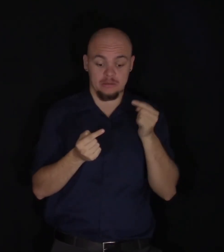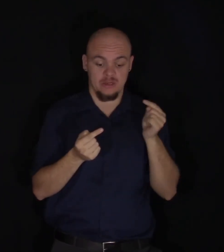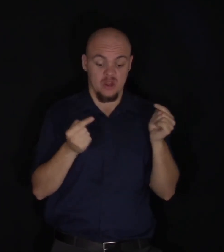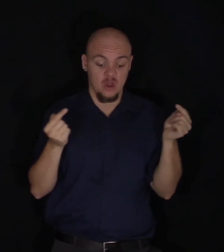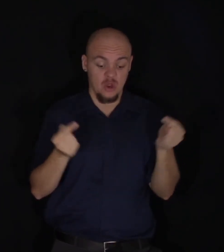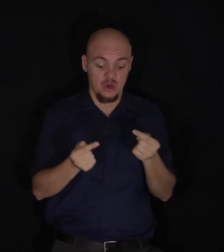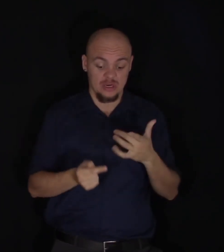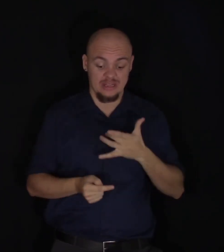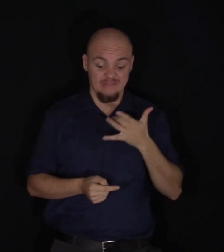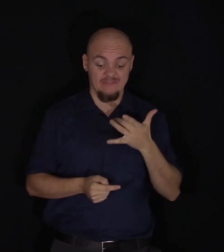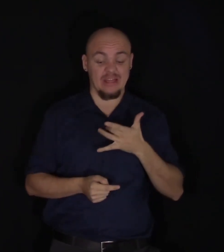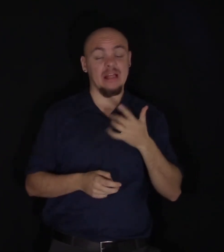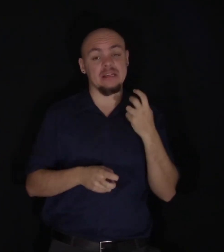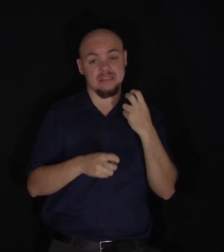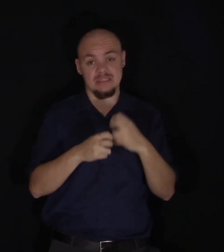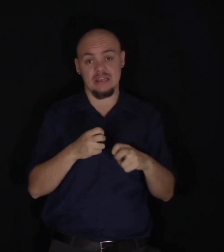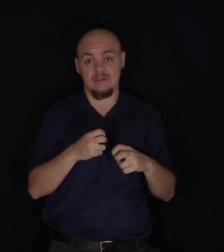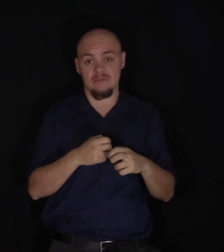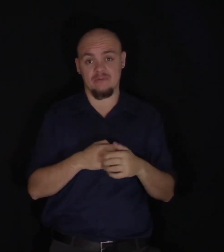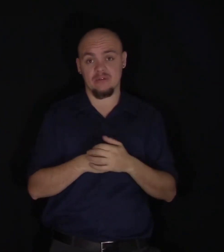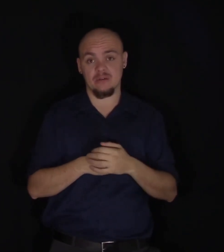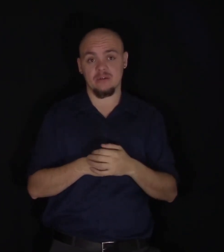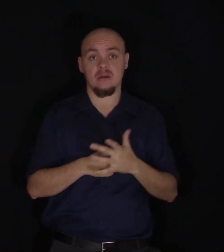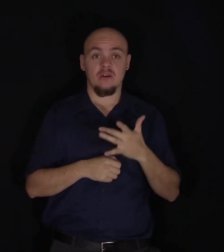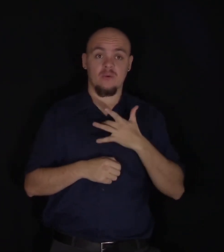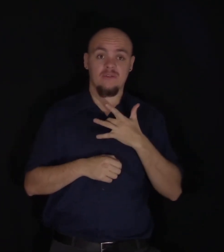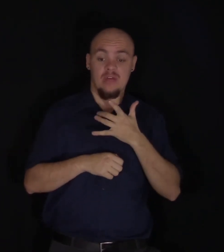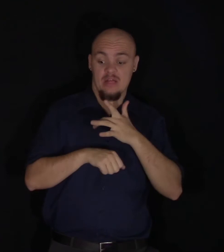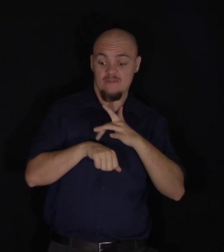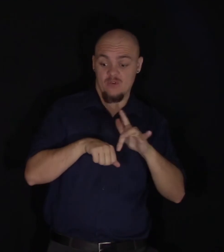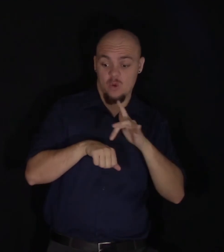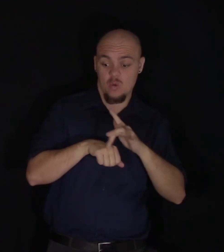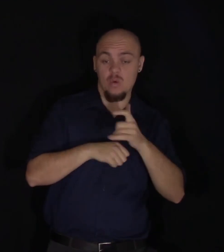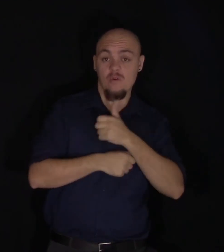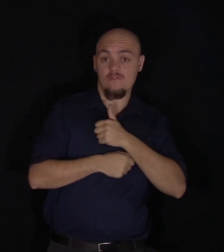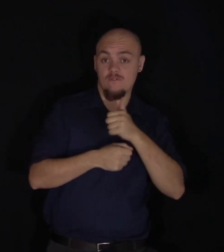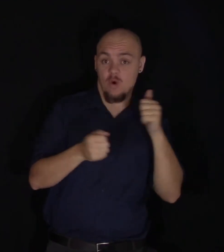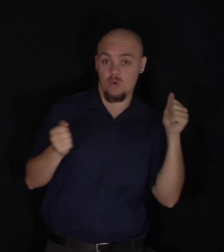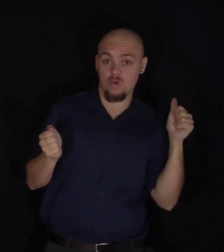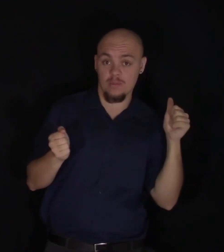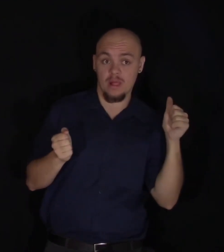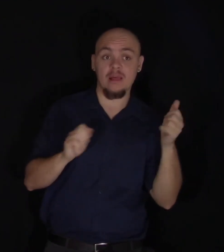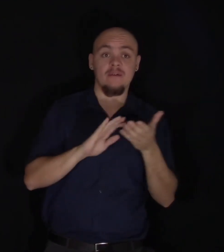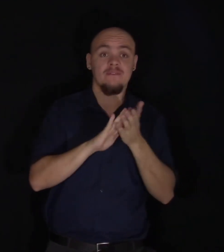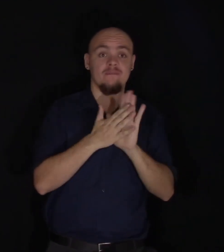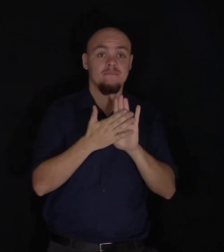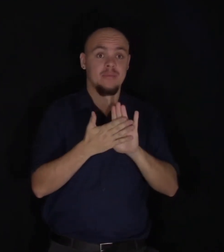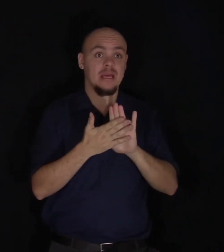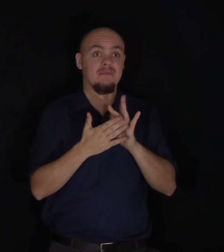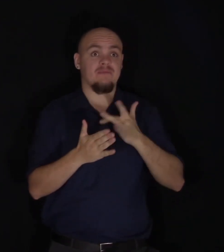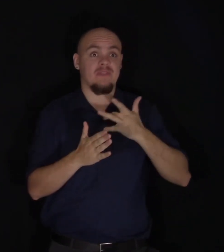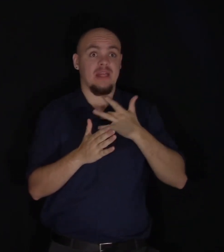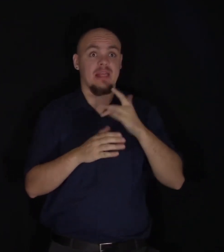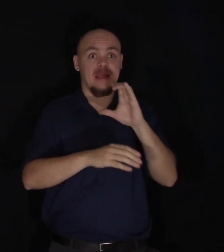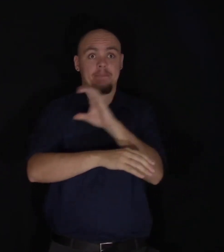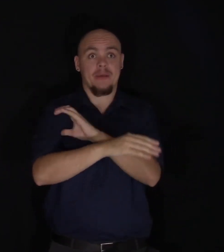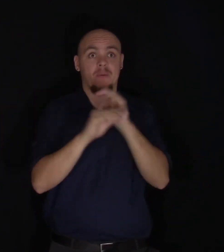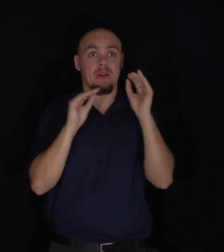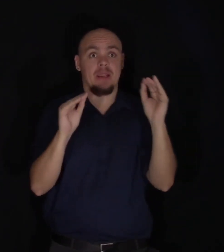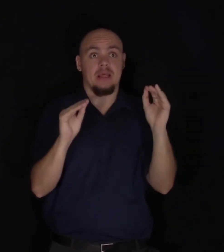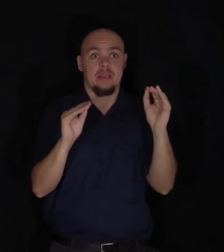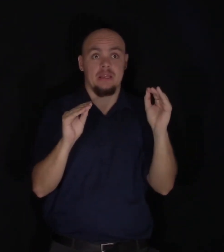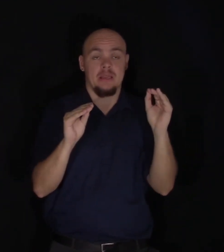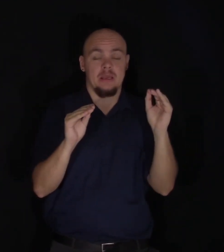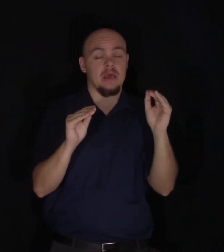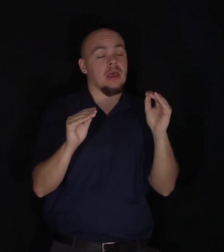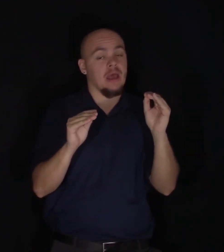feel than anger. Hurt makes us feel vulnerable. Being vulnerable makes us feel powerless. And nobody wants to feel